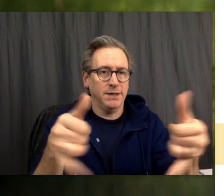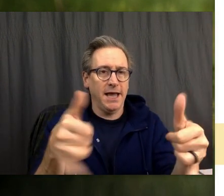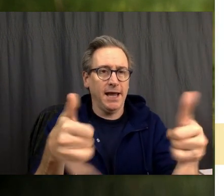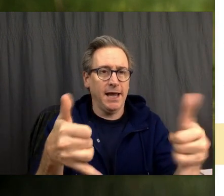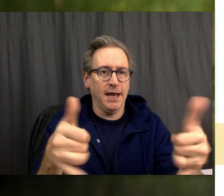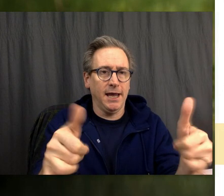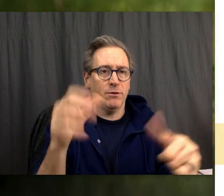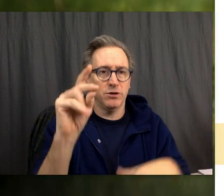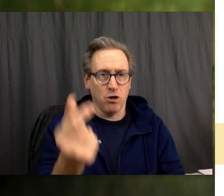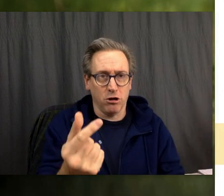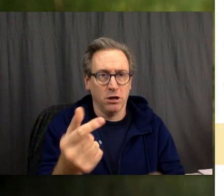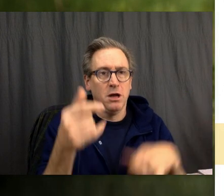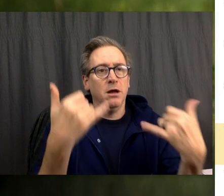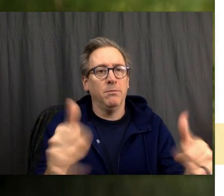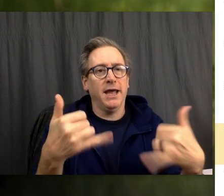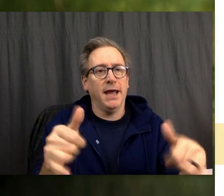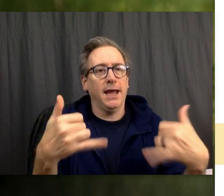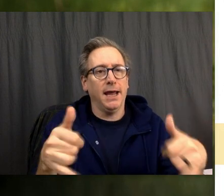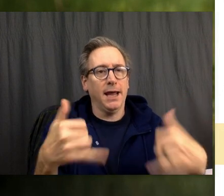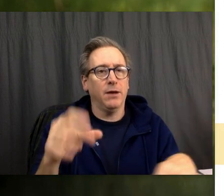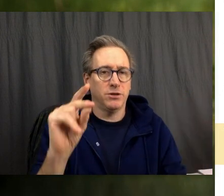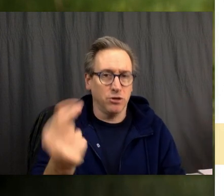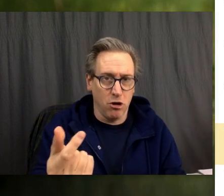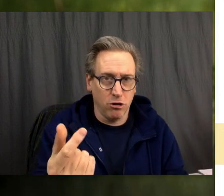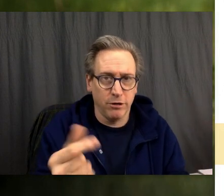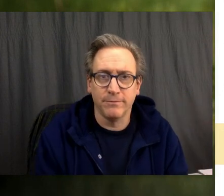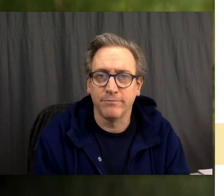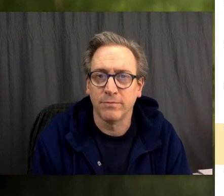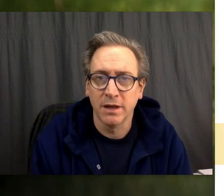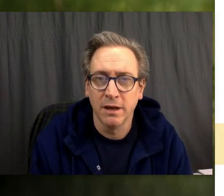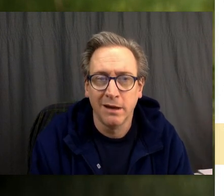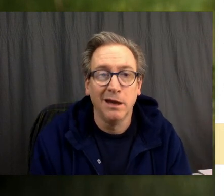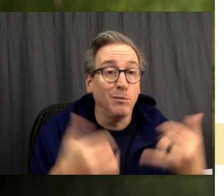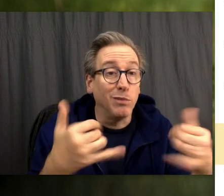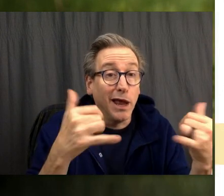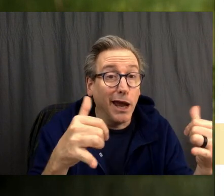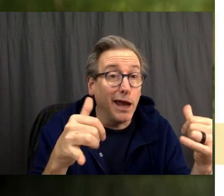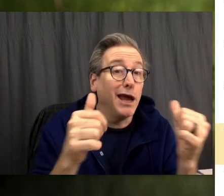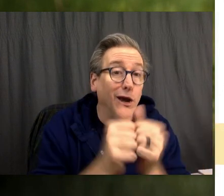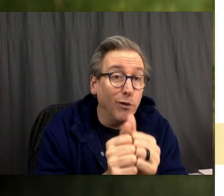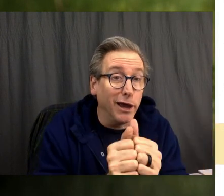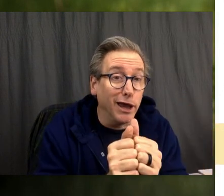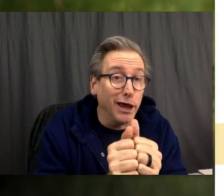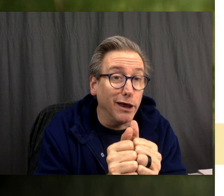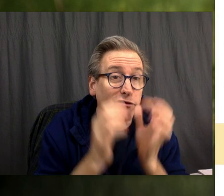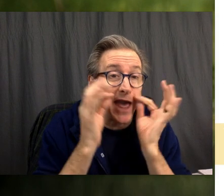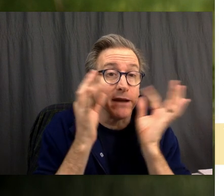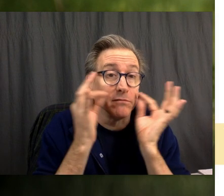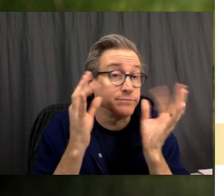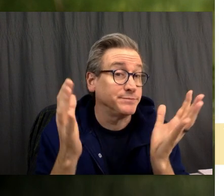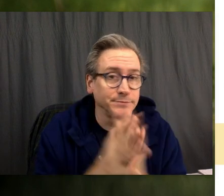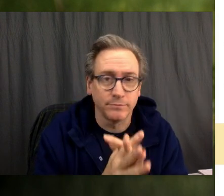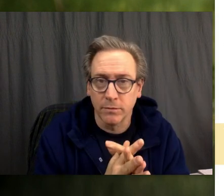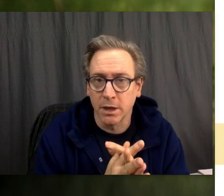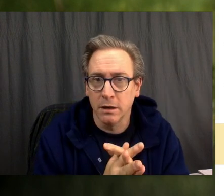Y's. Play with dog. Play with dog. Play with cat.